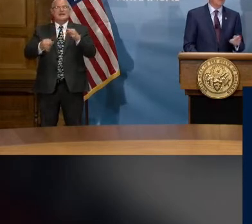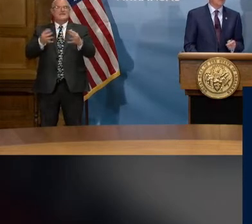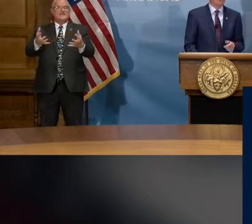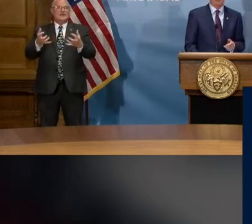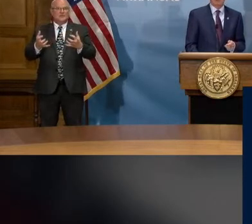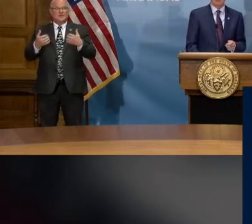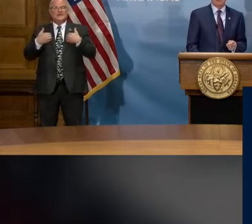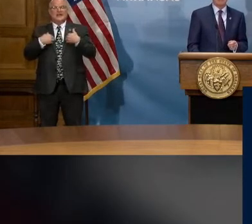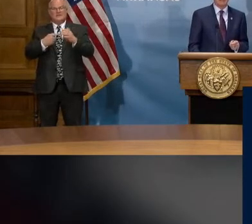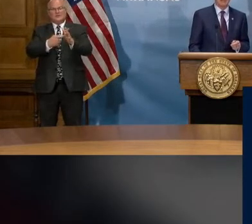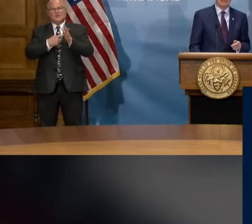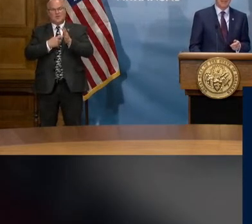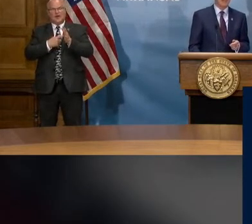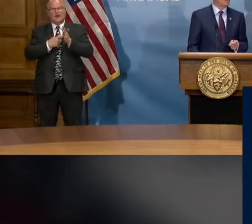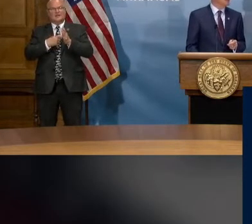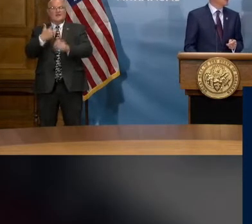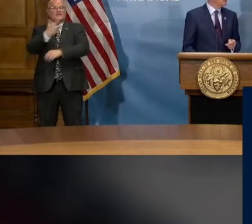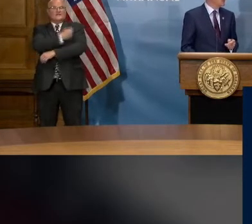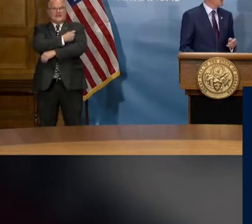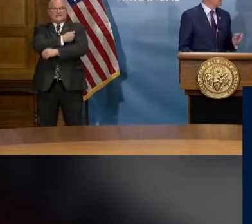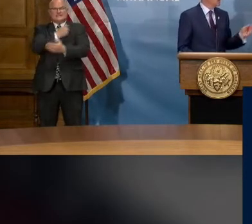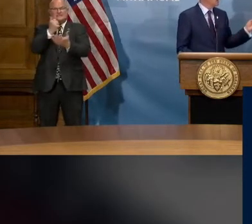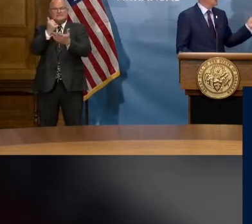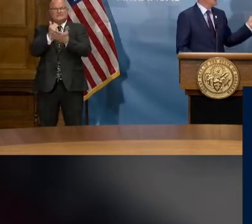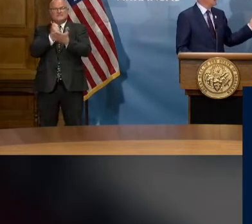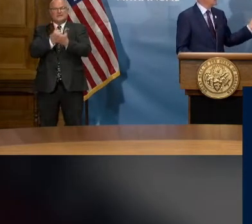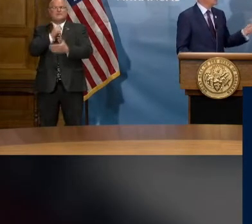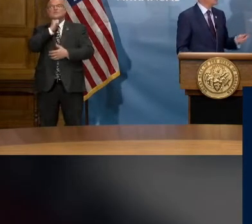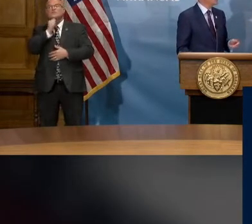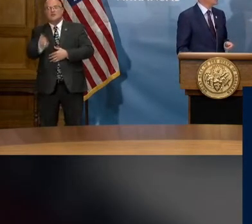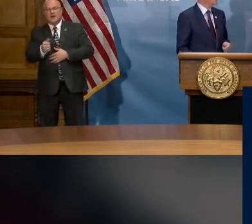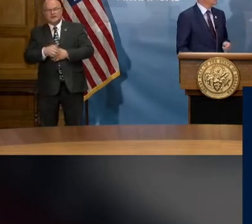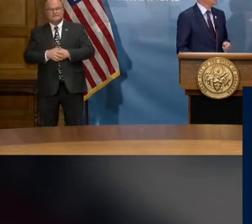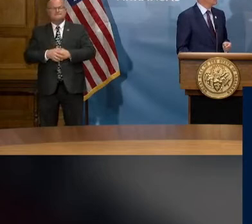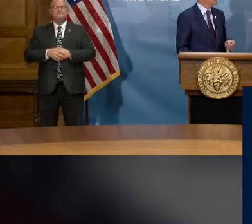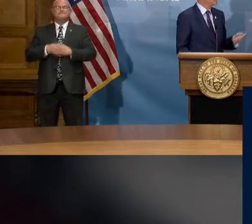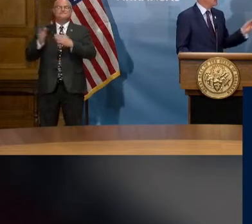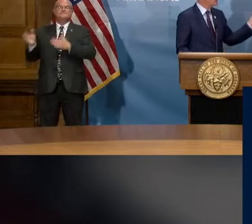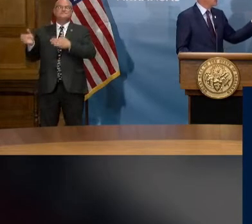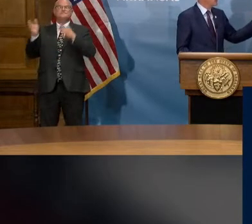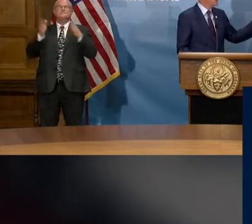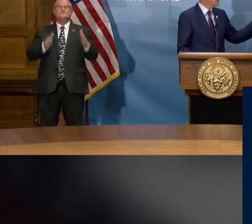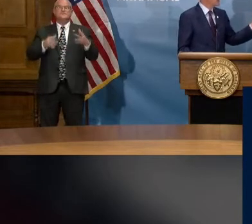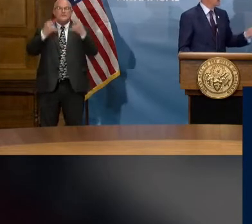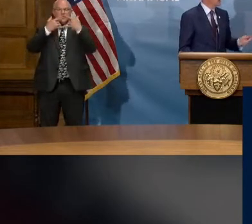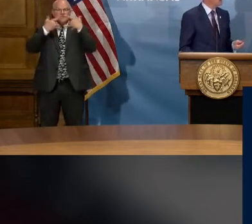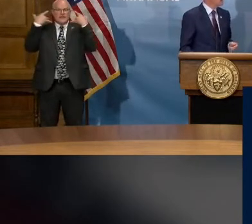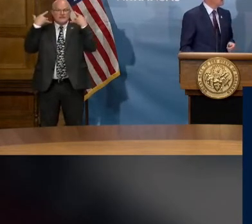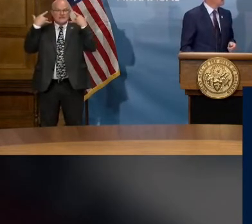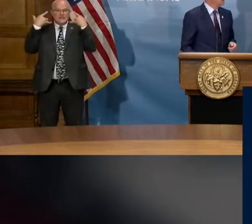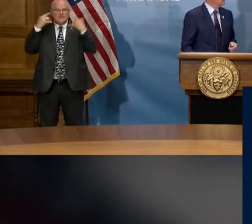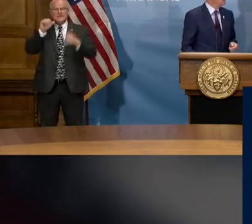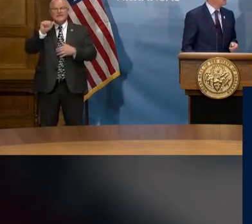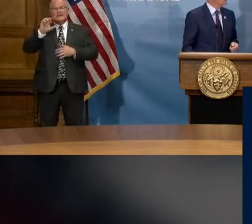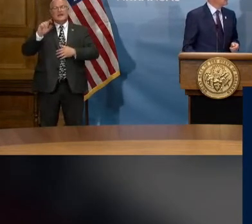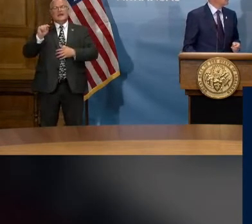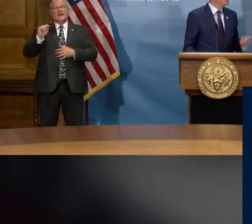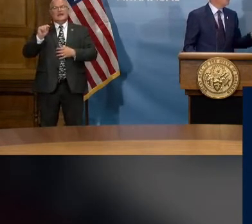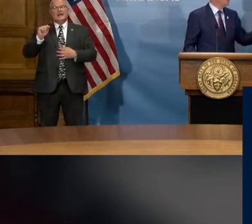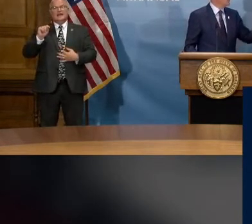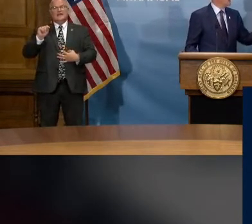they want to require vaccines or not. In terms of the face coverings, Act